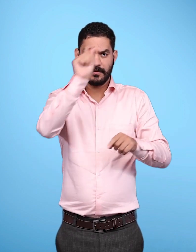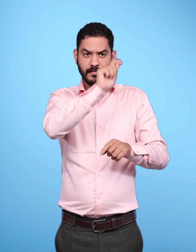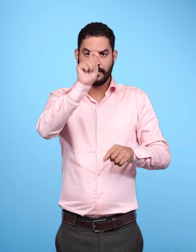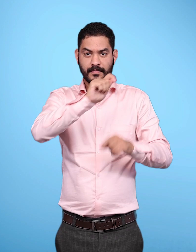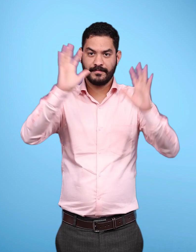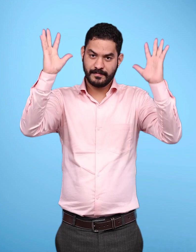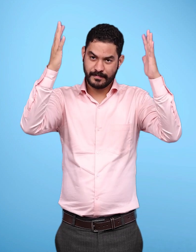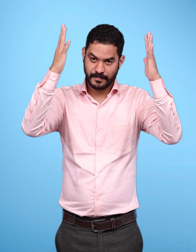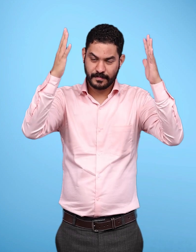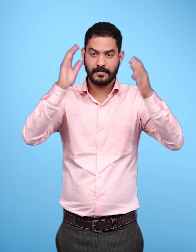Prashasti,